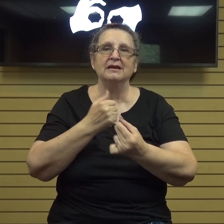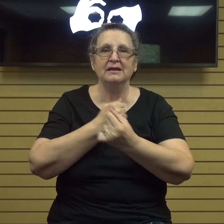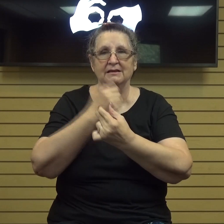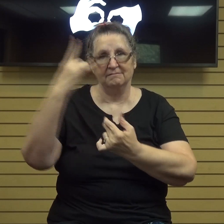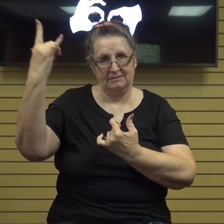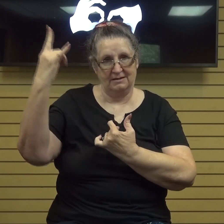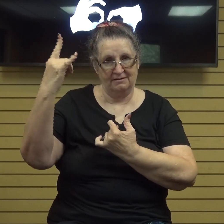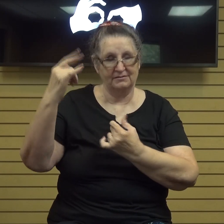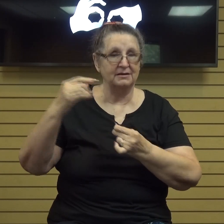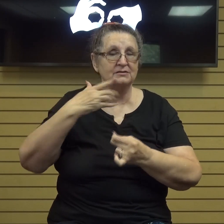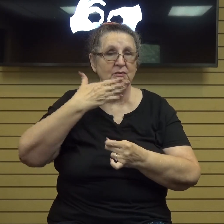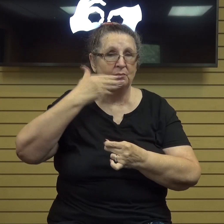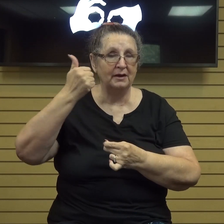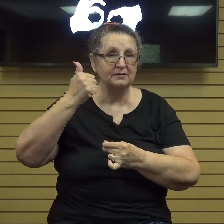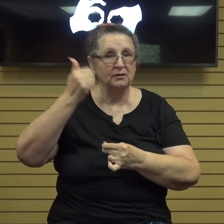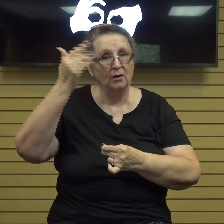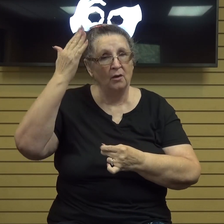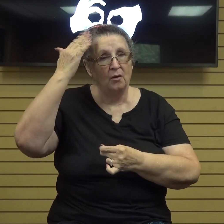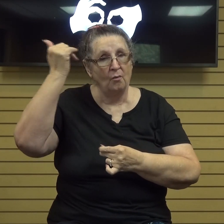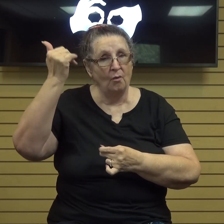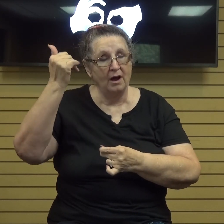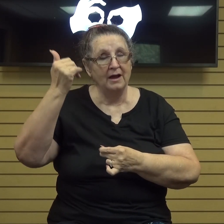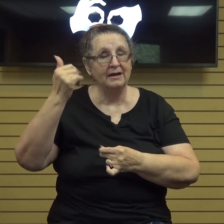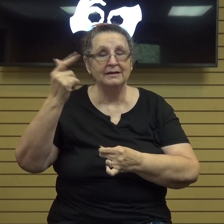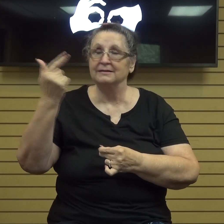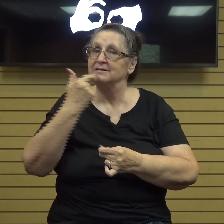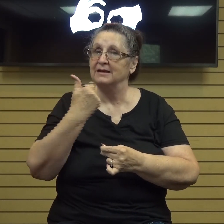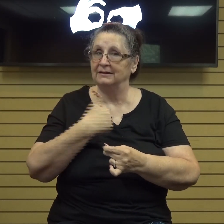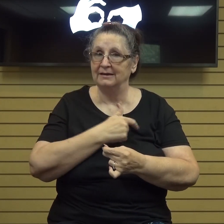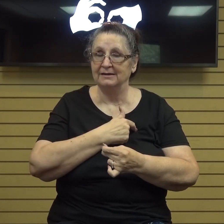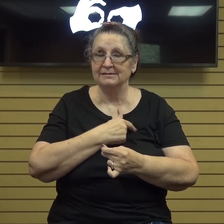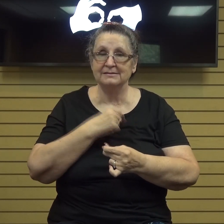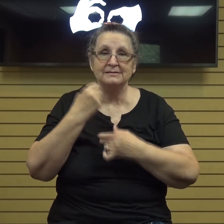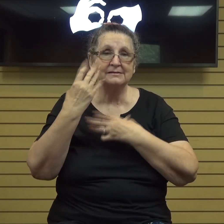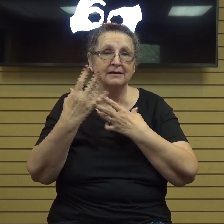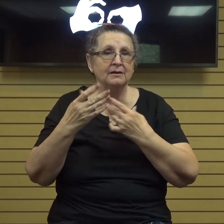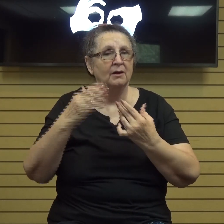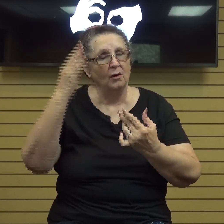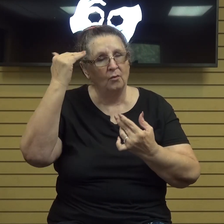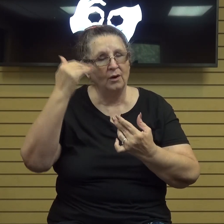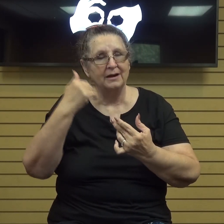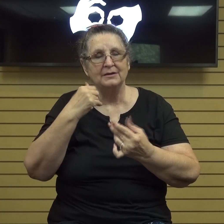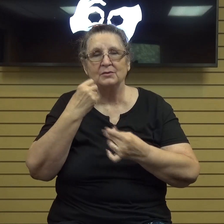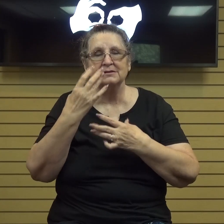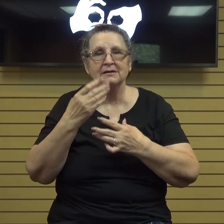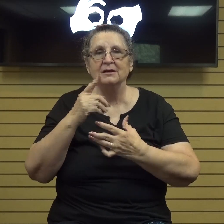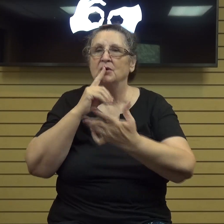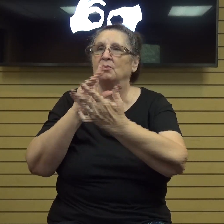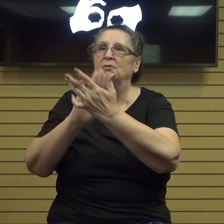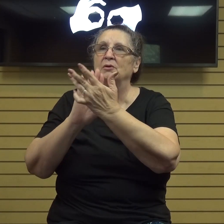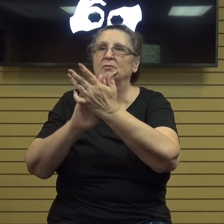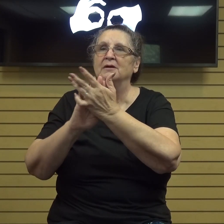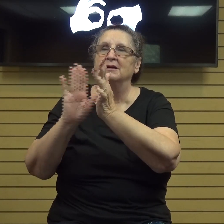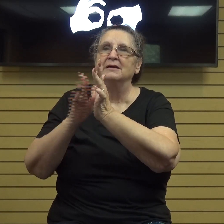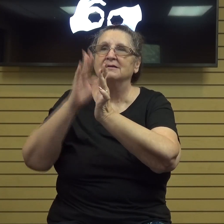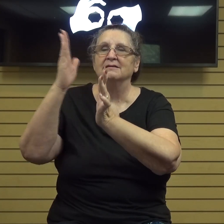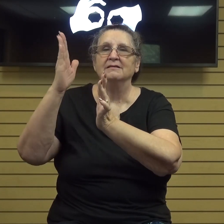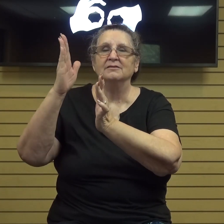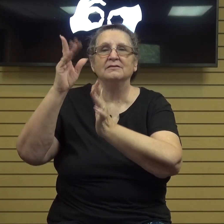why do you think we're instructed to sing uh why do we sing when we sing praises it exalts and glorifies God but